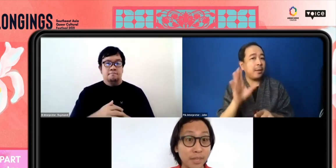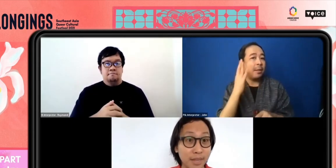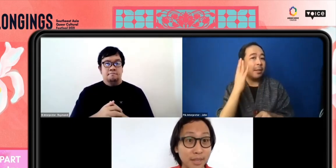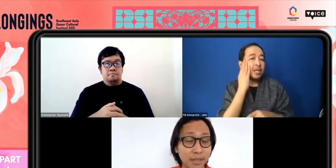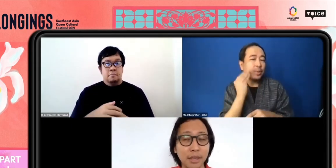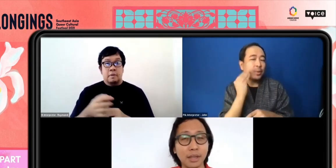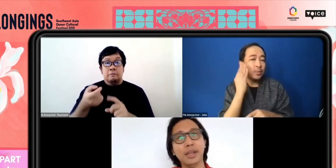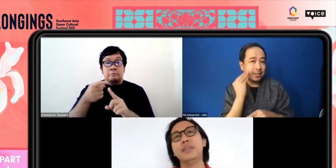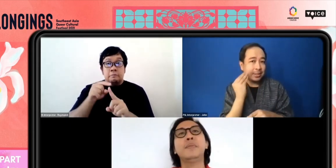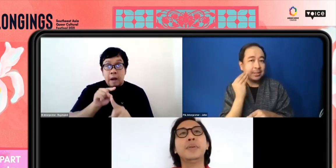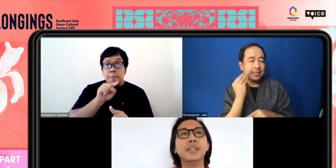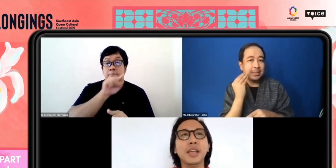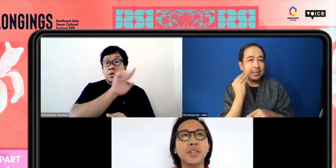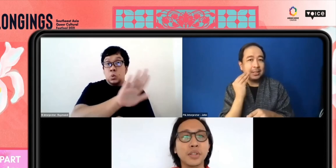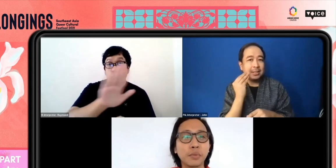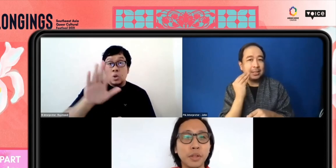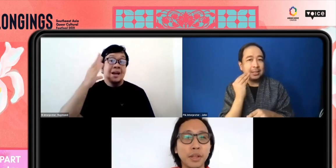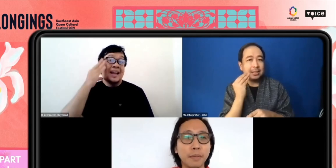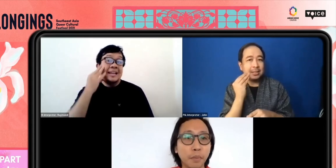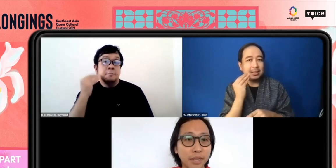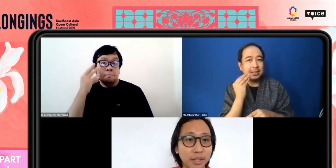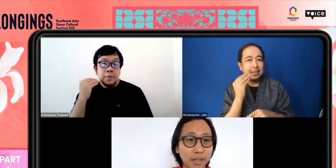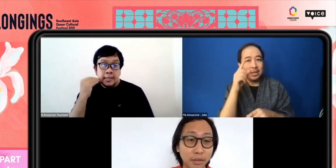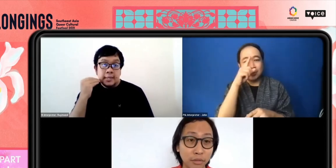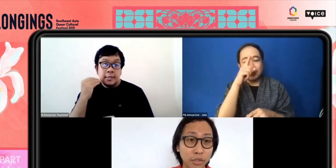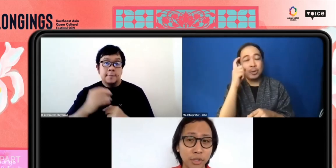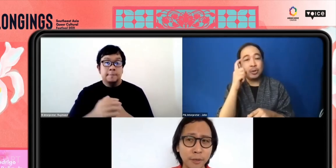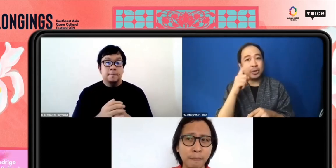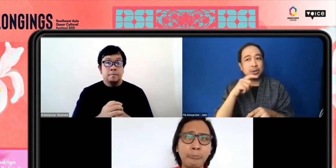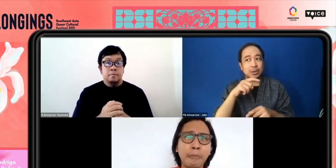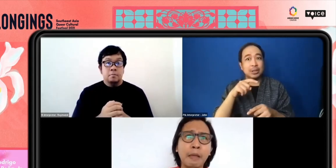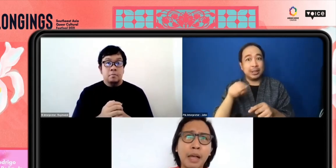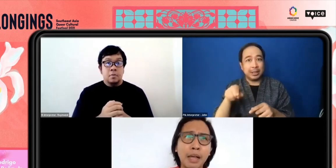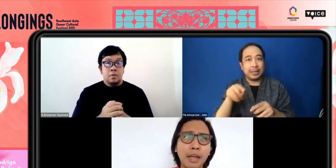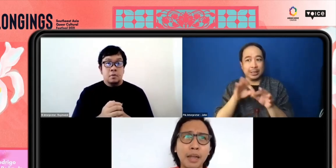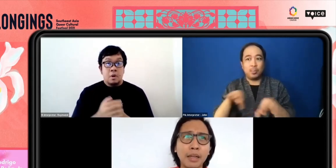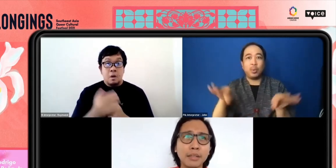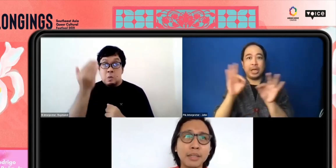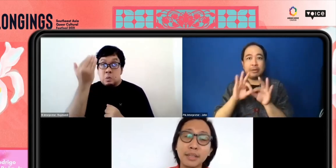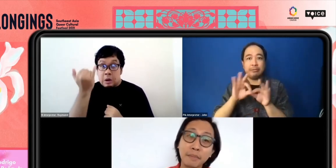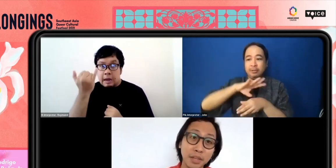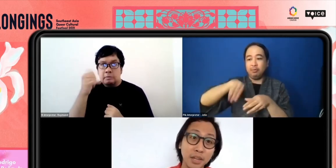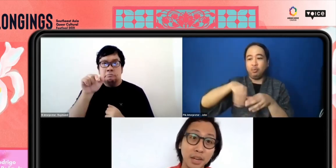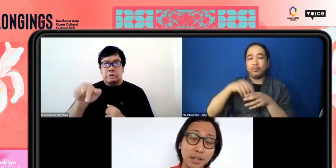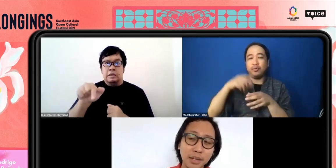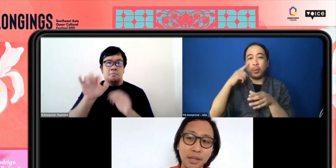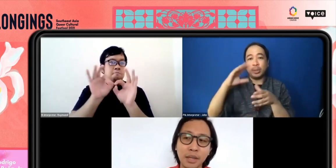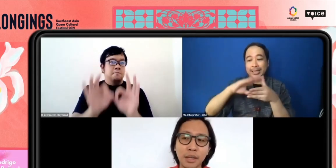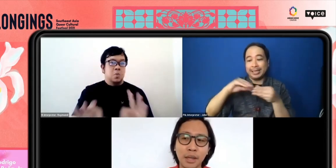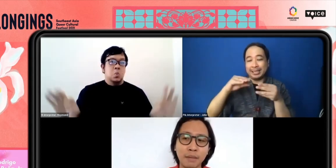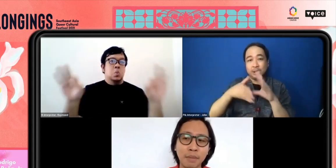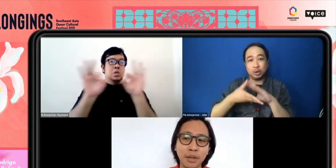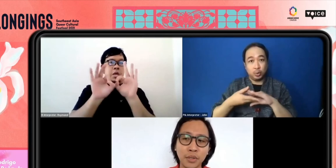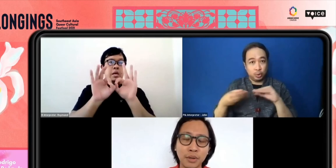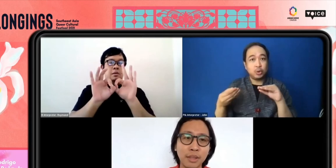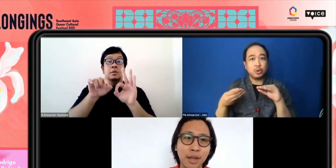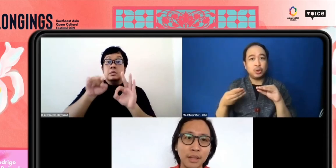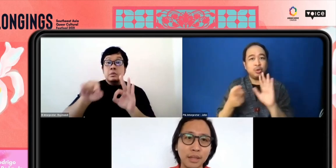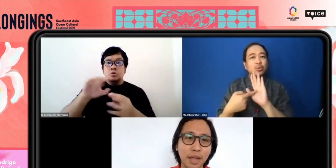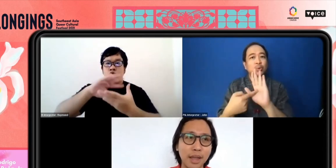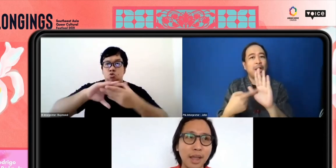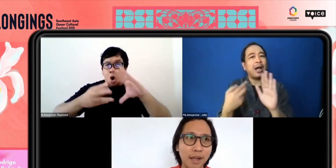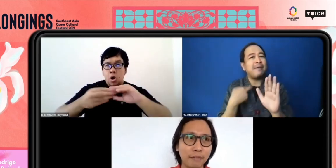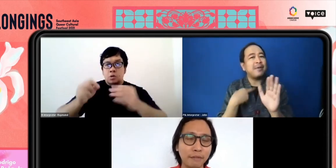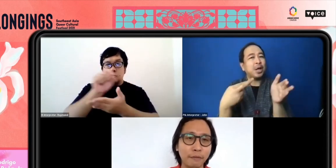to represent, and representation is really important in literature. Since I'm teaching, I make sure